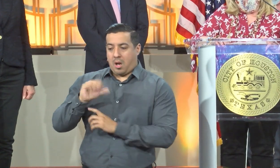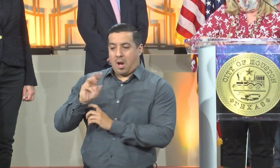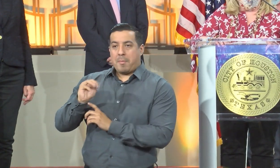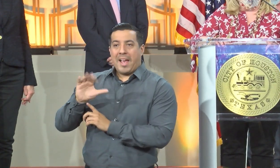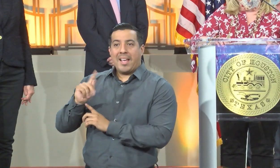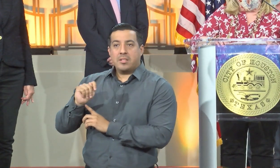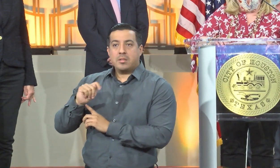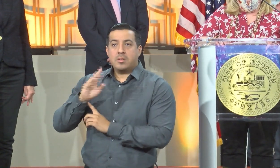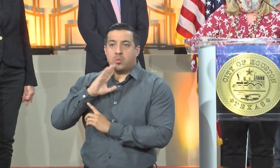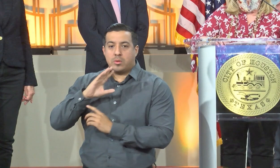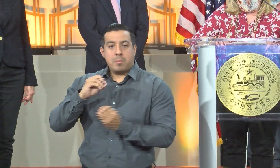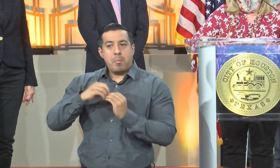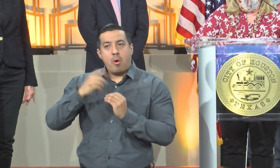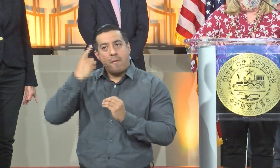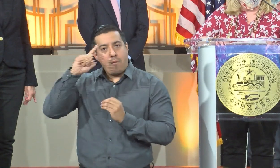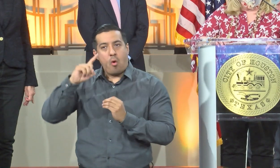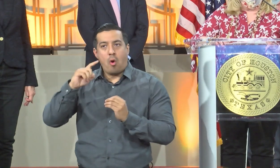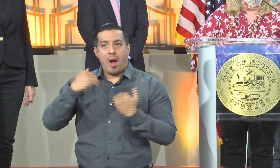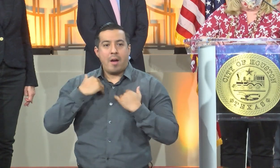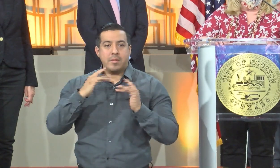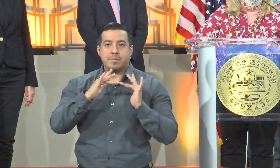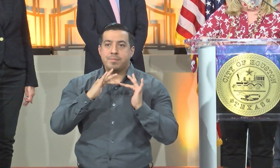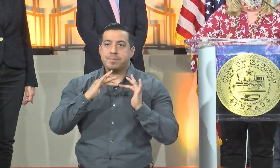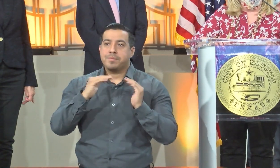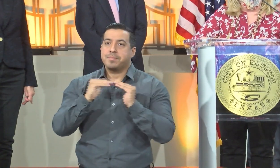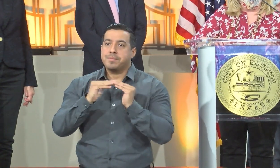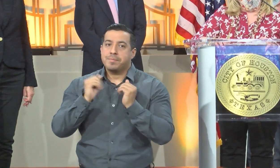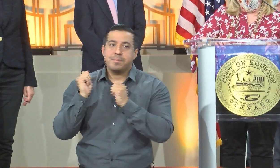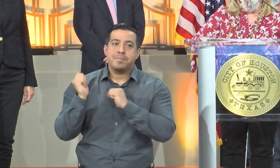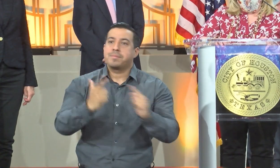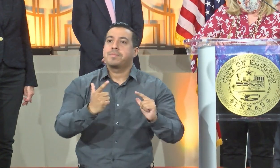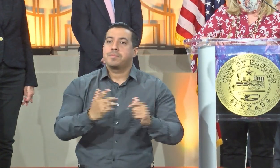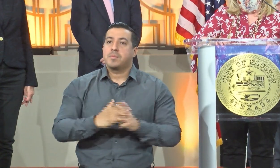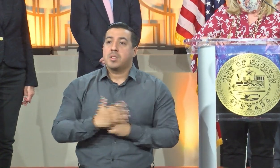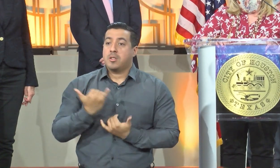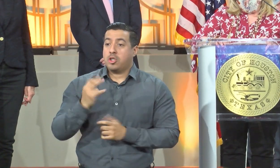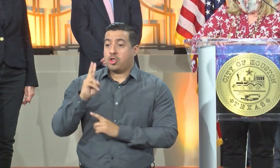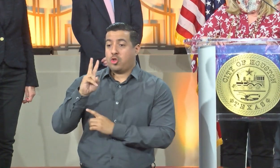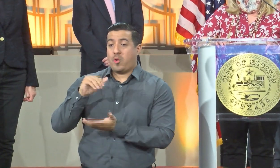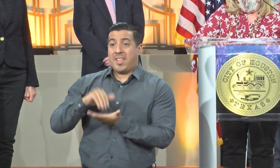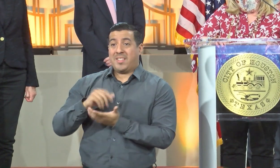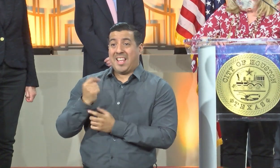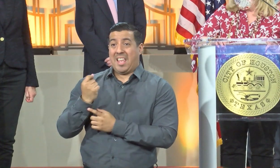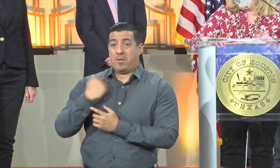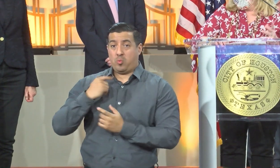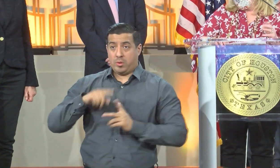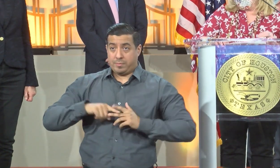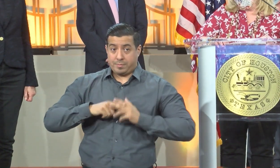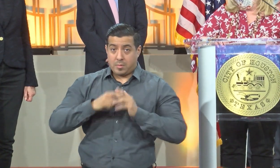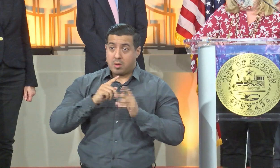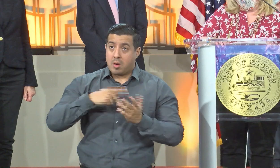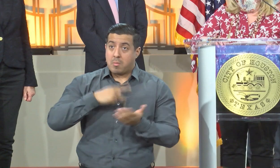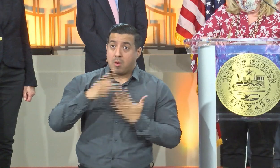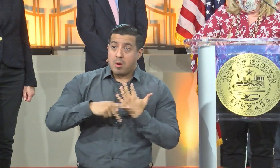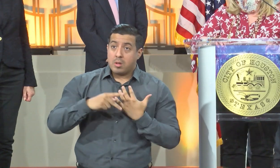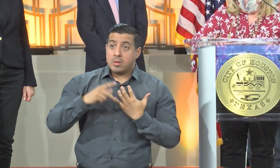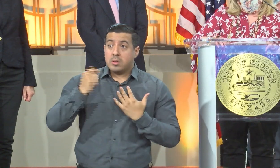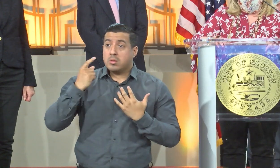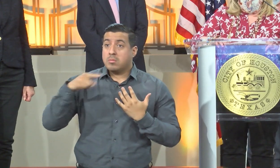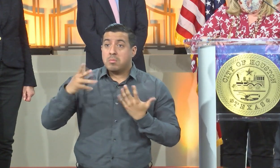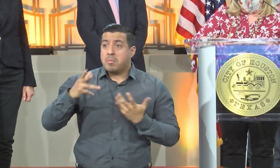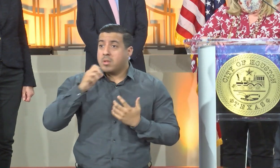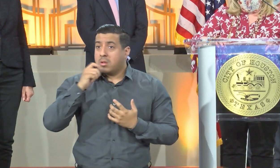digital inclusion and equity. We launched our Internet Essentials program in 2011. Internet Essentials, for those of you who don't know,